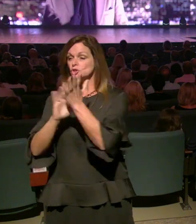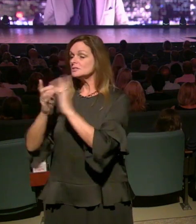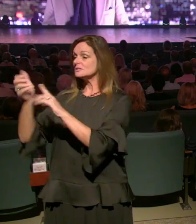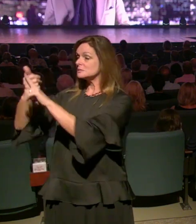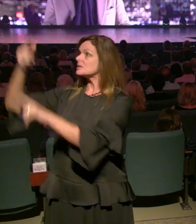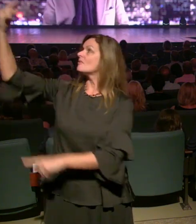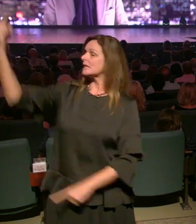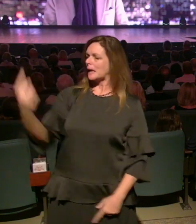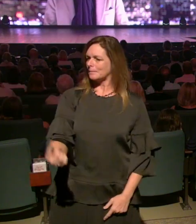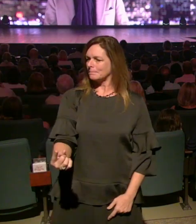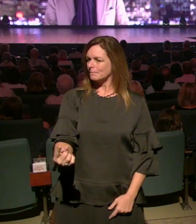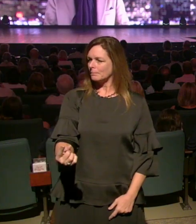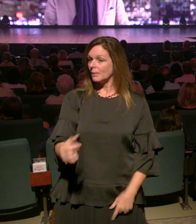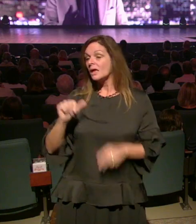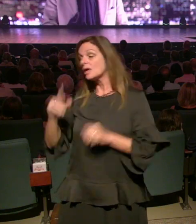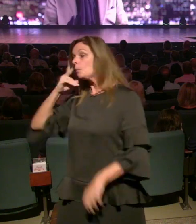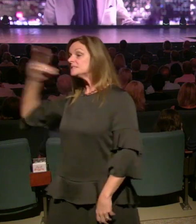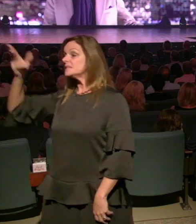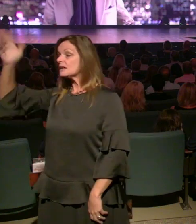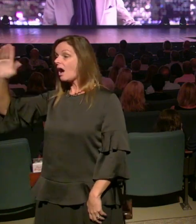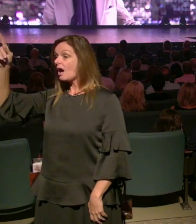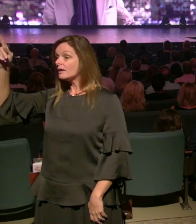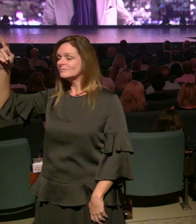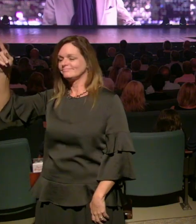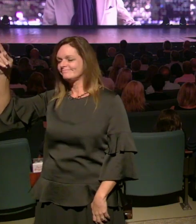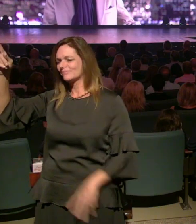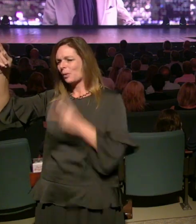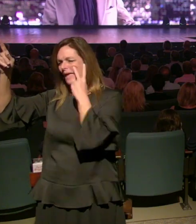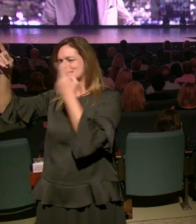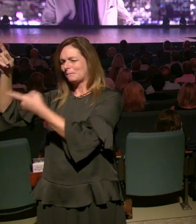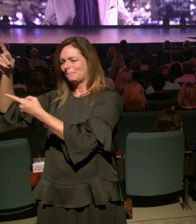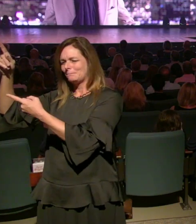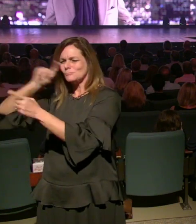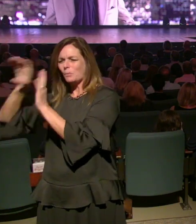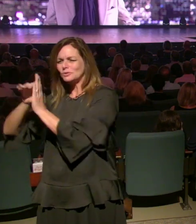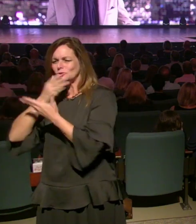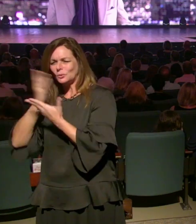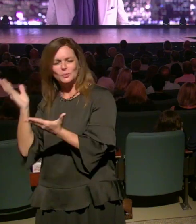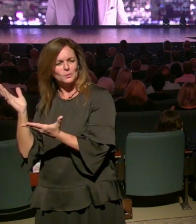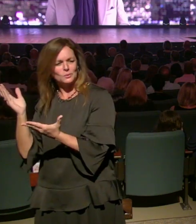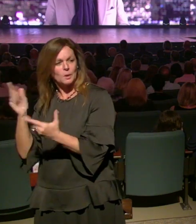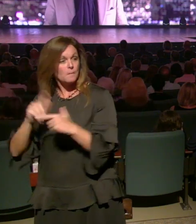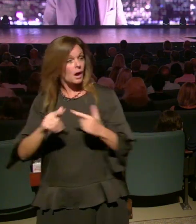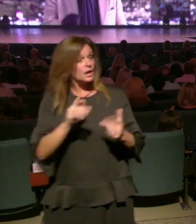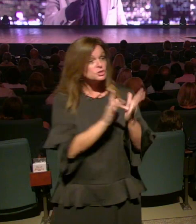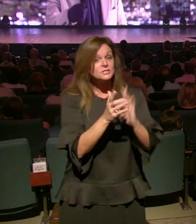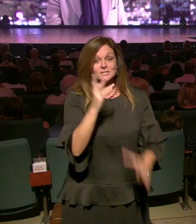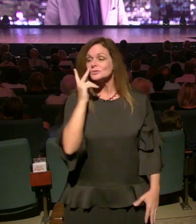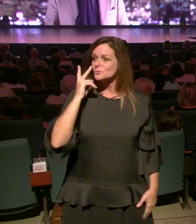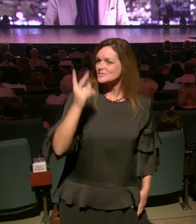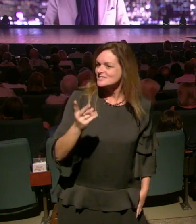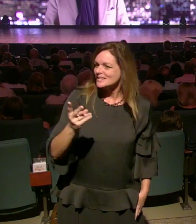what God is really like. If you want to know what God is like, all you've got to do is look to the life of Jesus. If you want to know